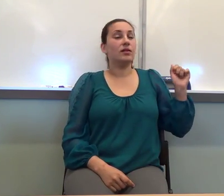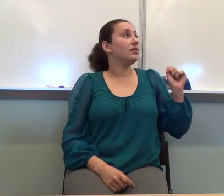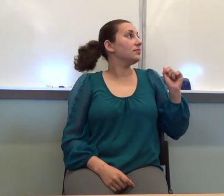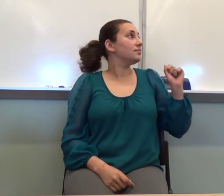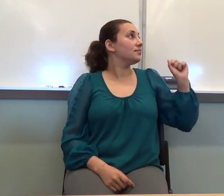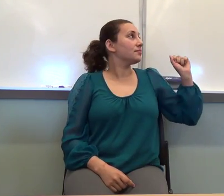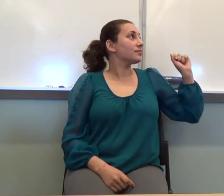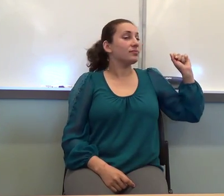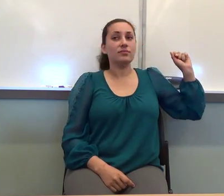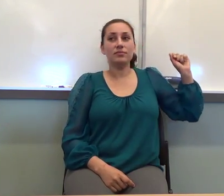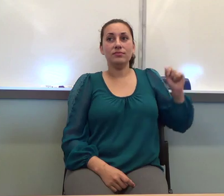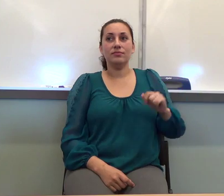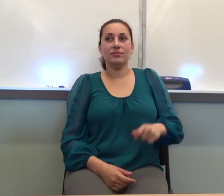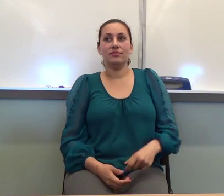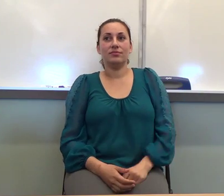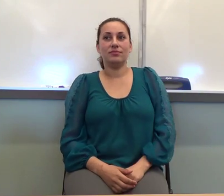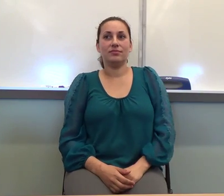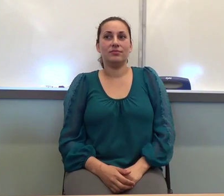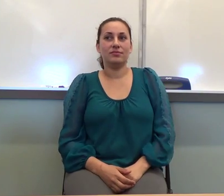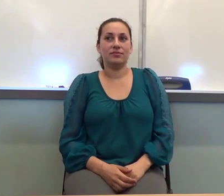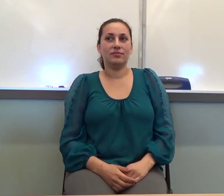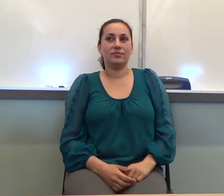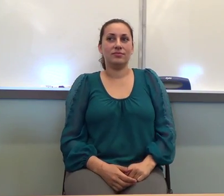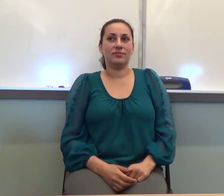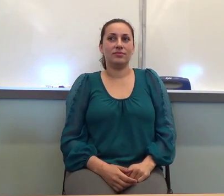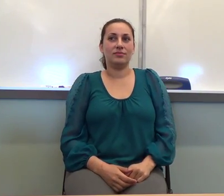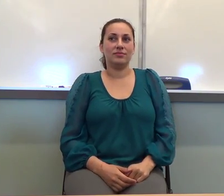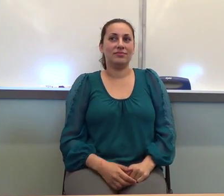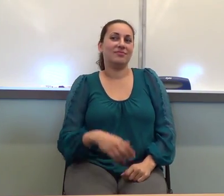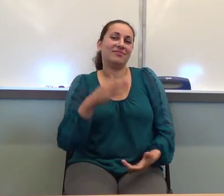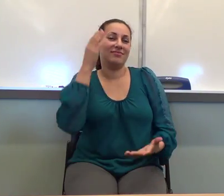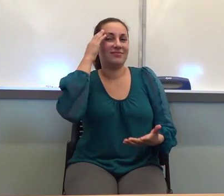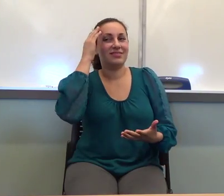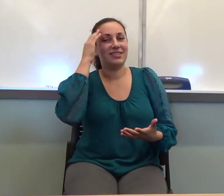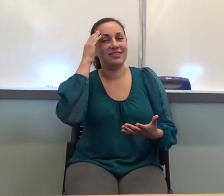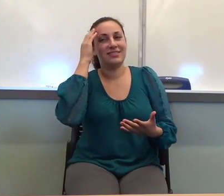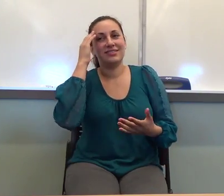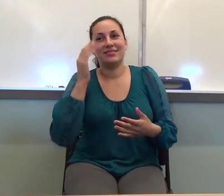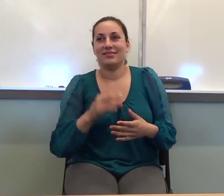there. When you do all that, these are the following results that you get.